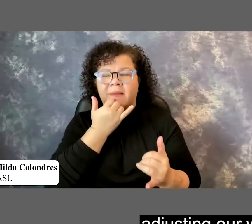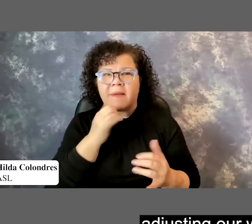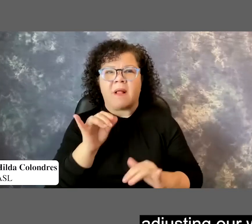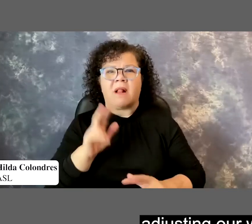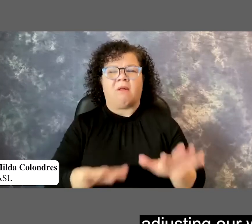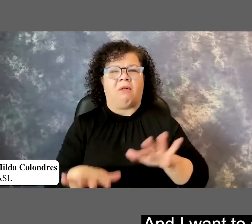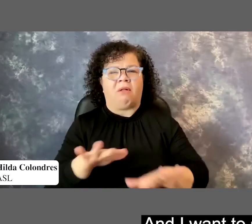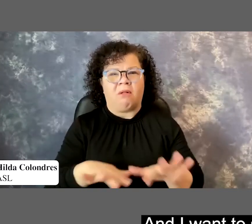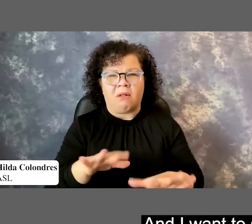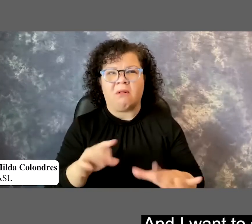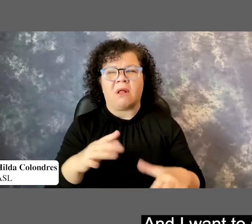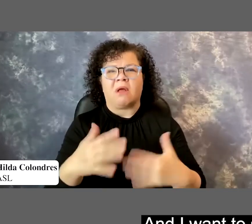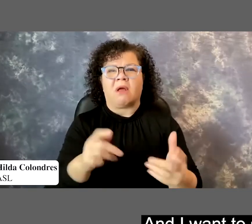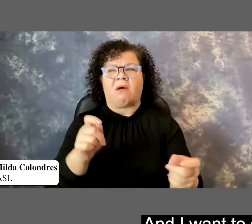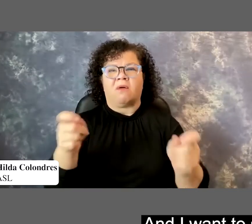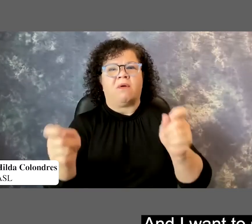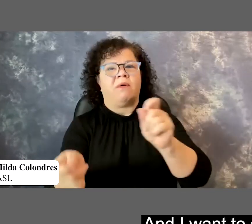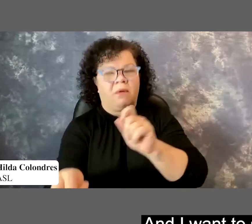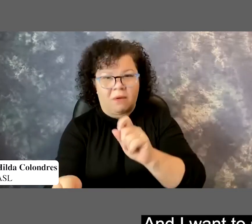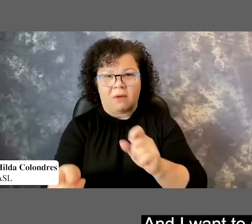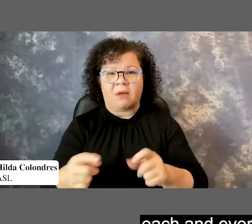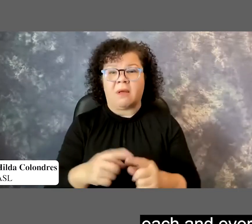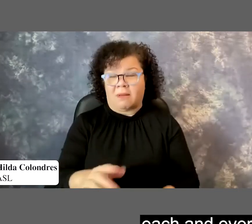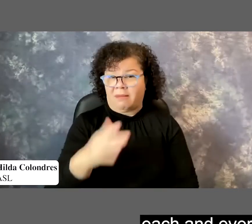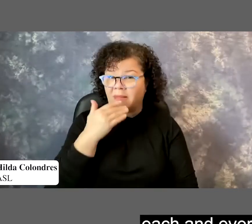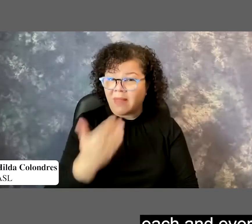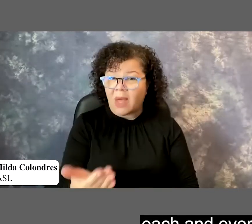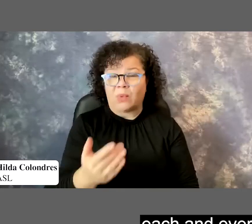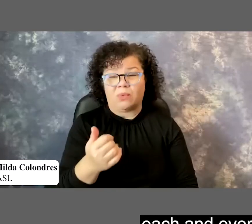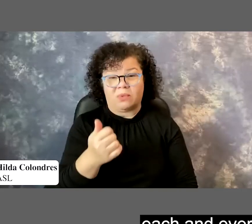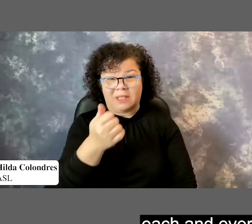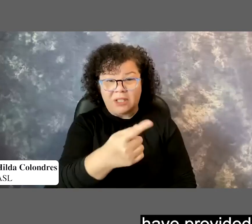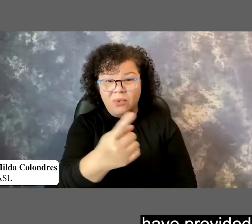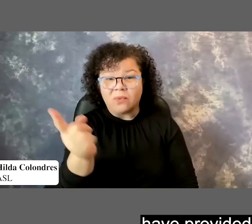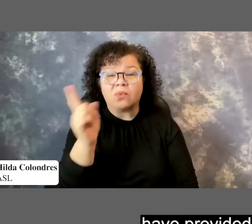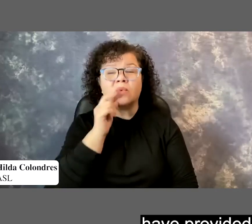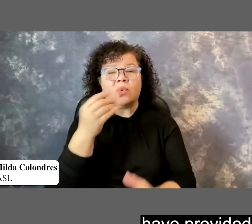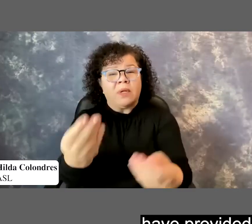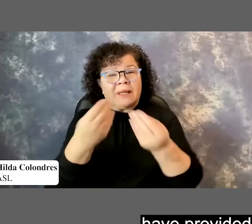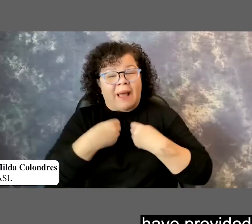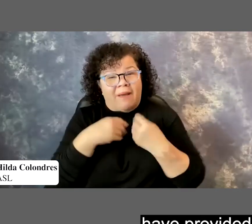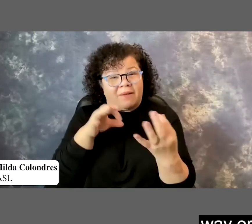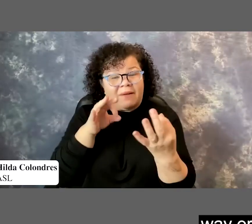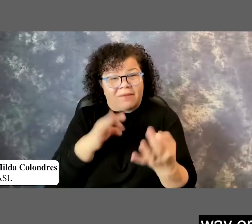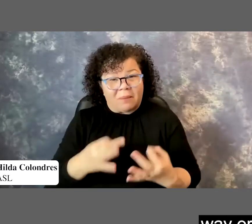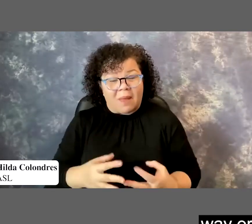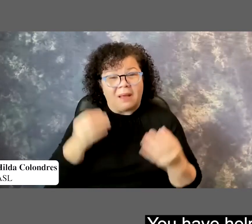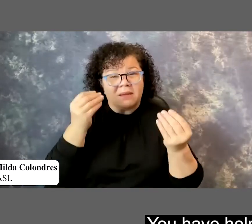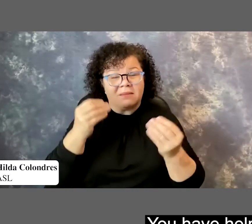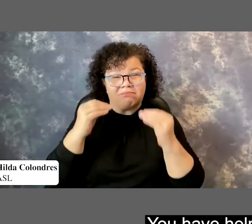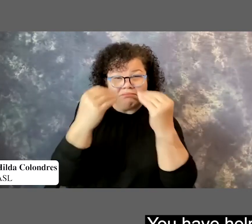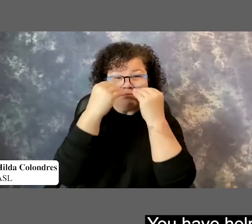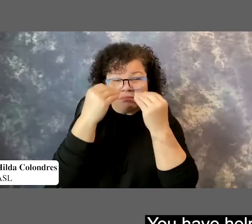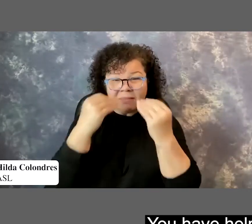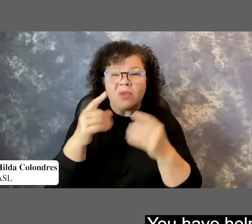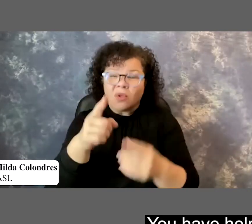work accordingly. And I want to say thank you to each and every one of you who've provided feedback in one way or another. You have helped